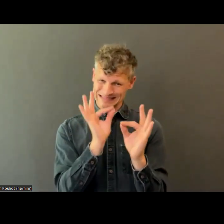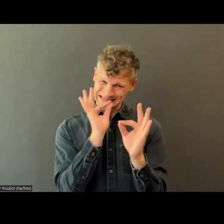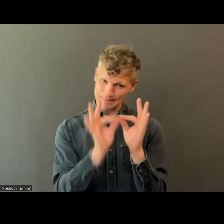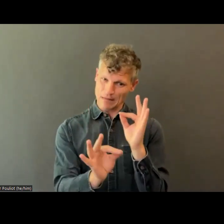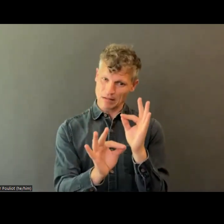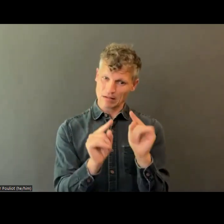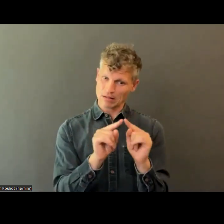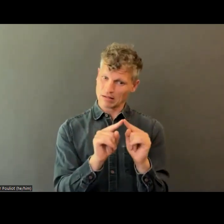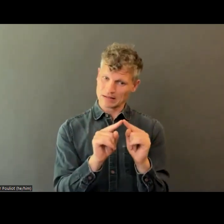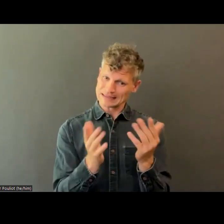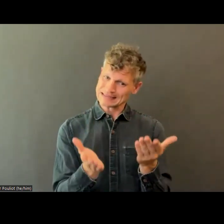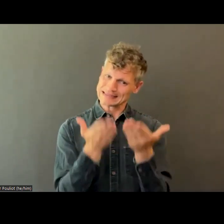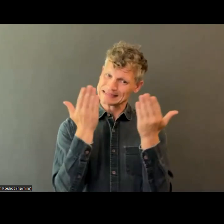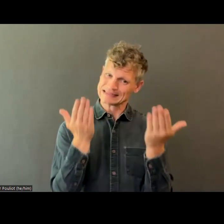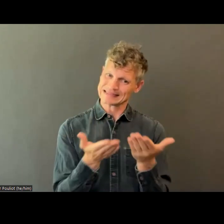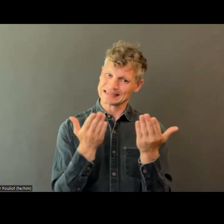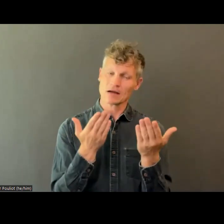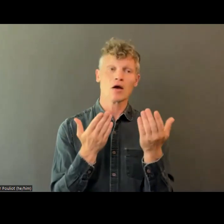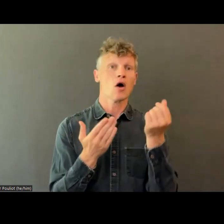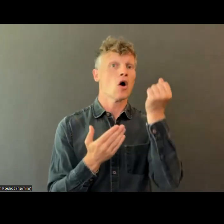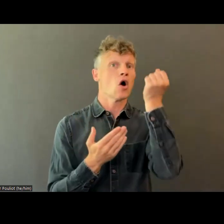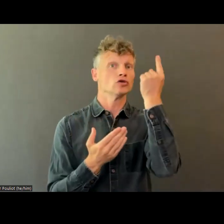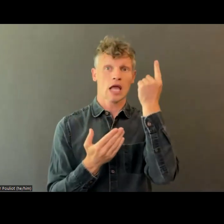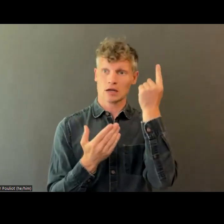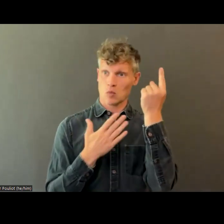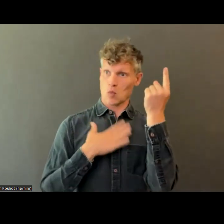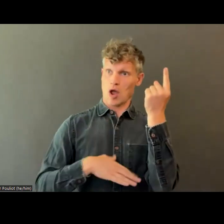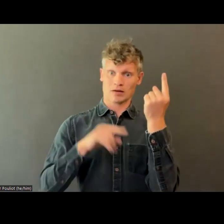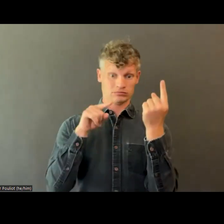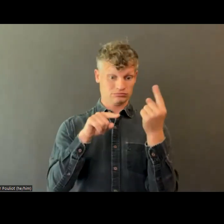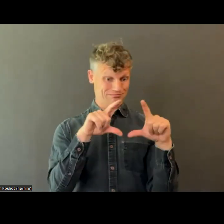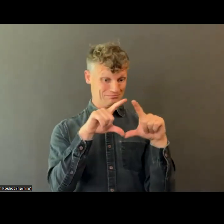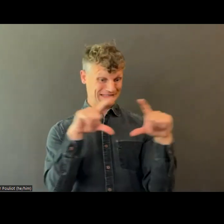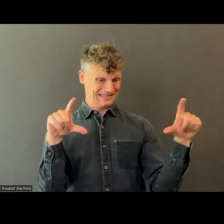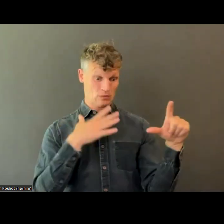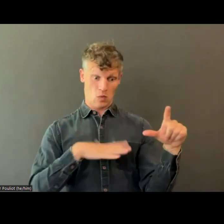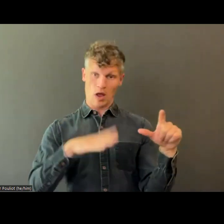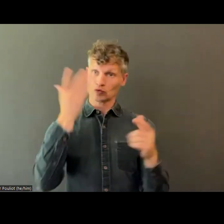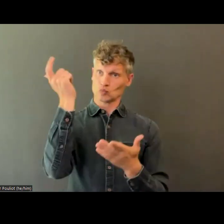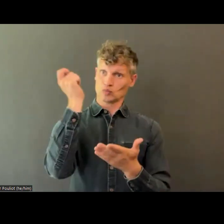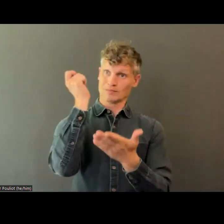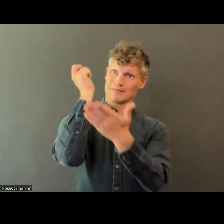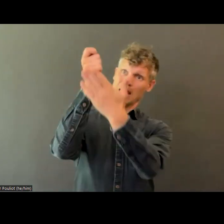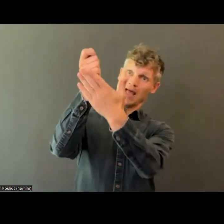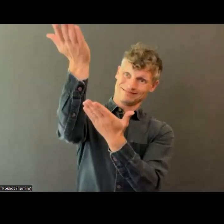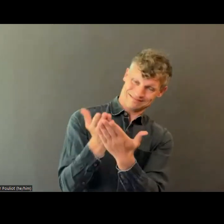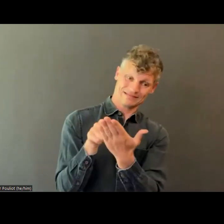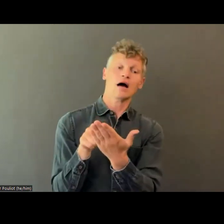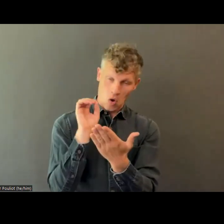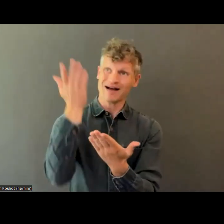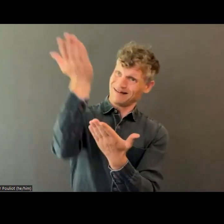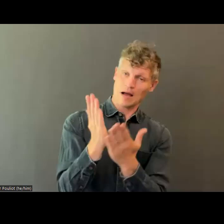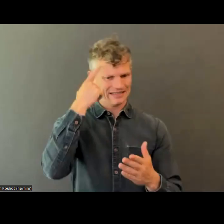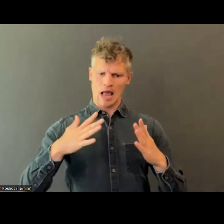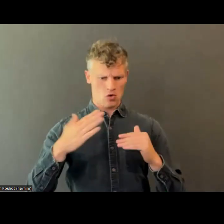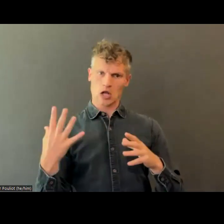across the world. The other thing that we also do is we hold these suppliers accountable to make sure that they are delivering what they